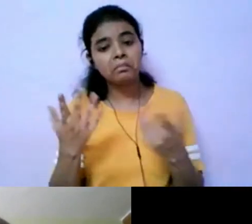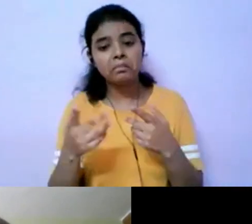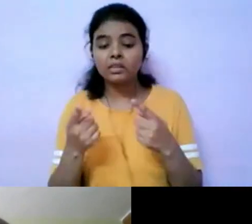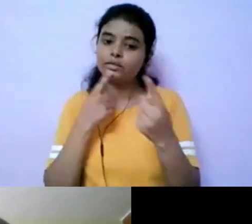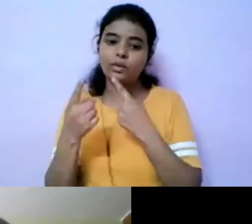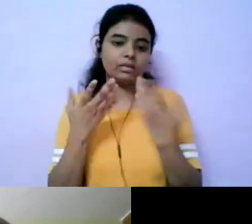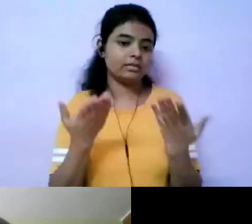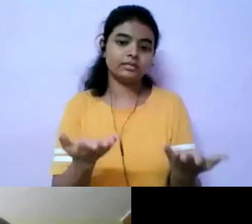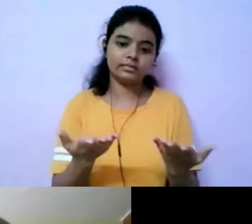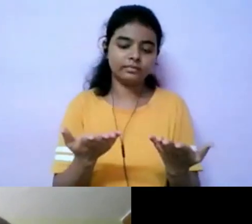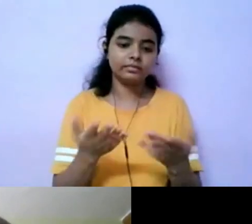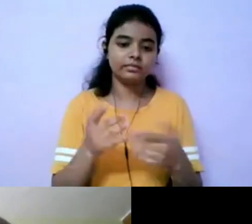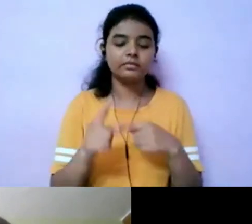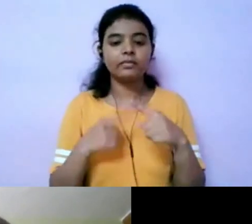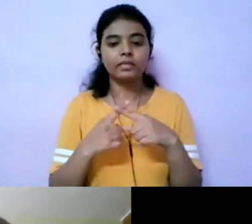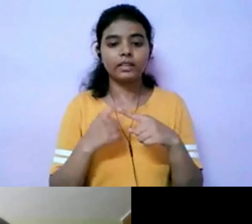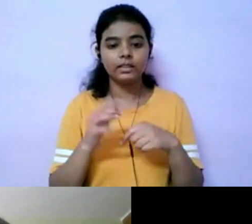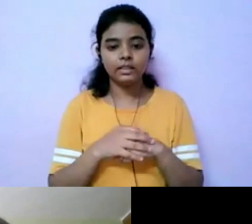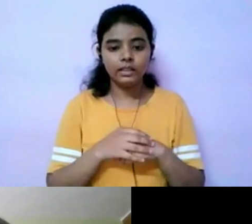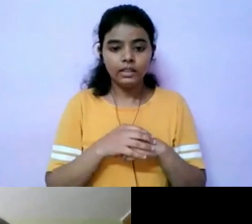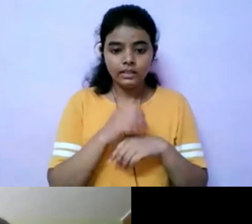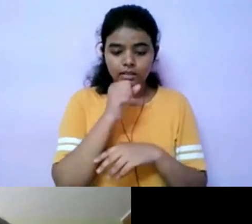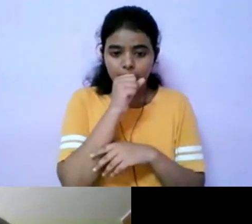talk. And he ended